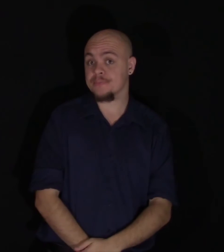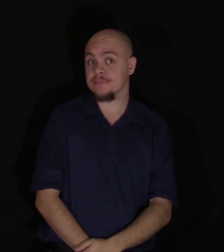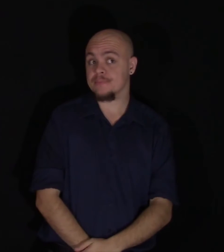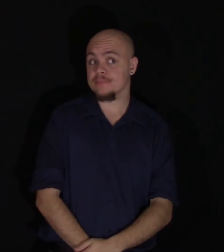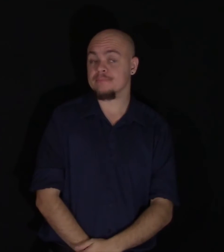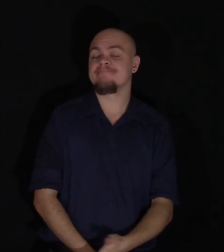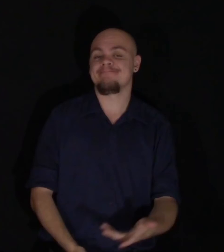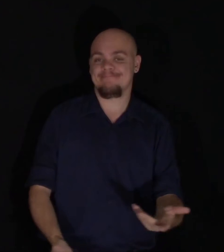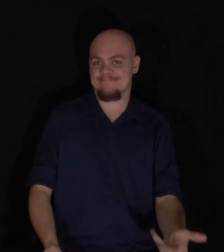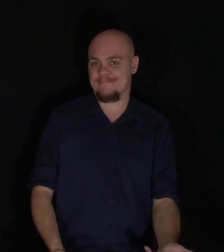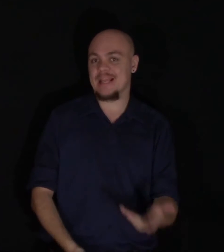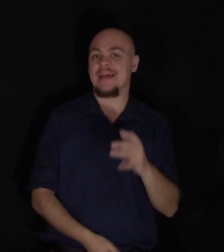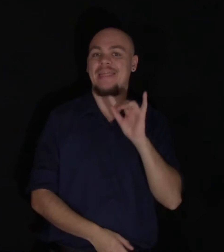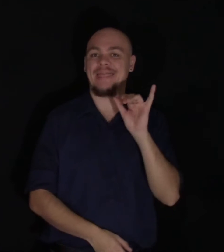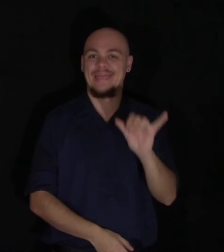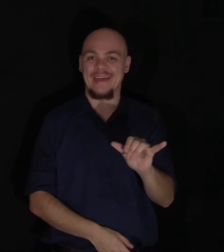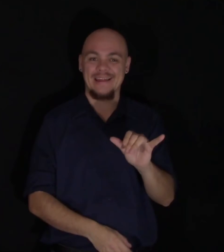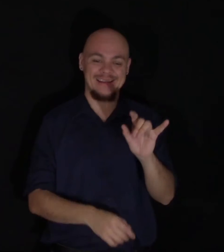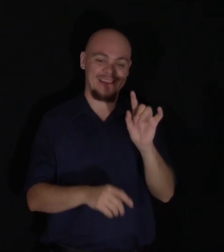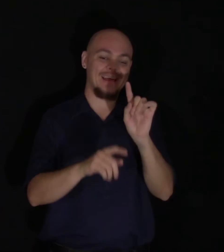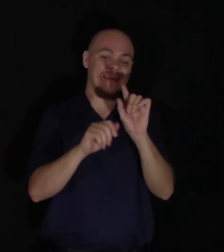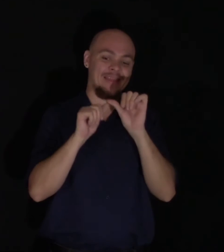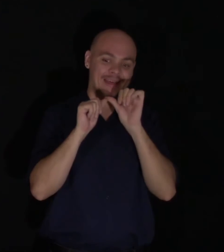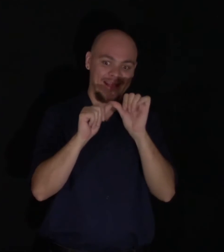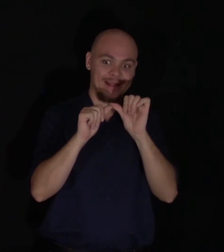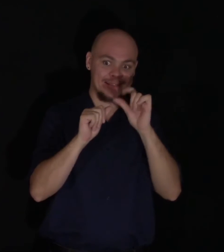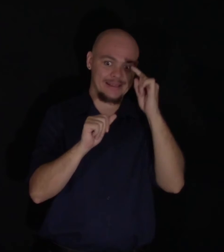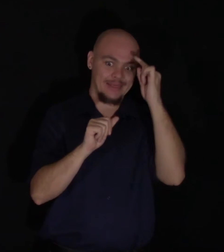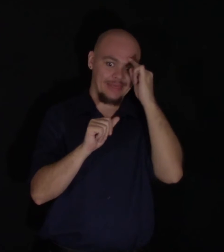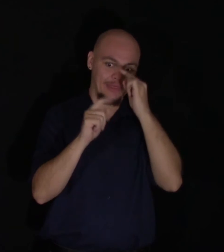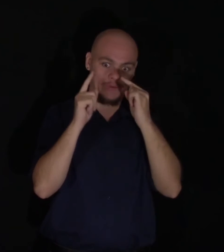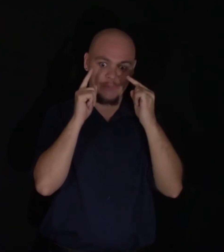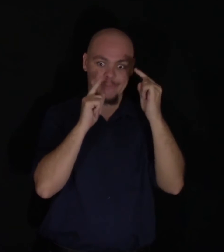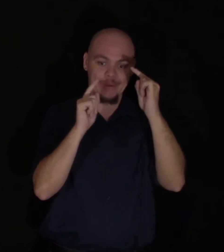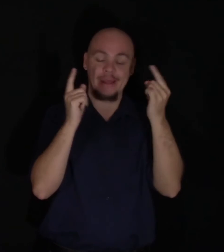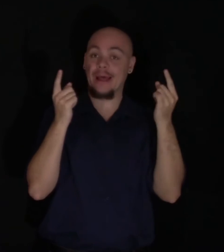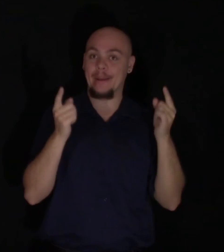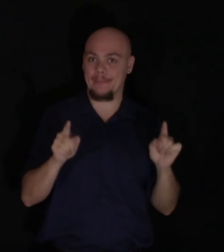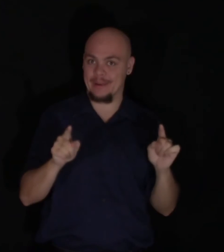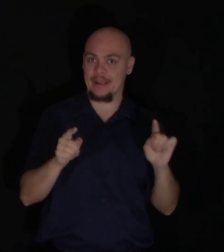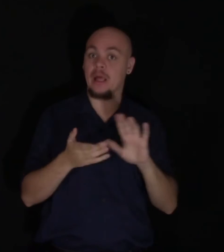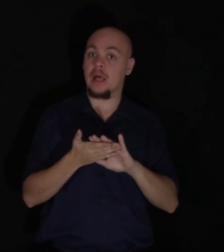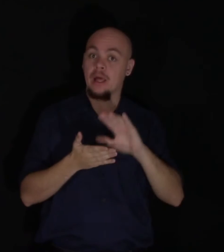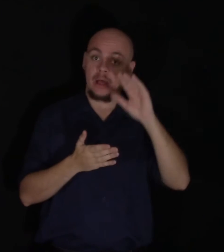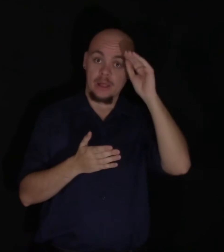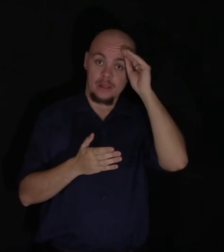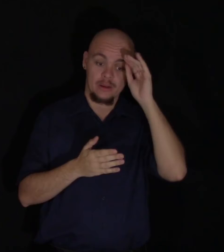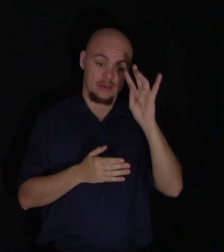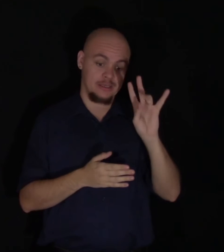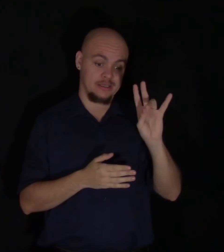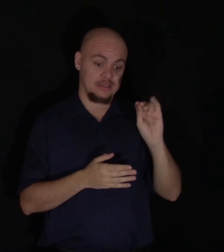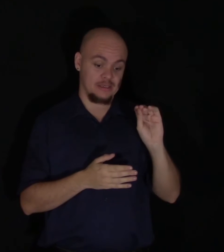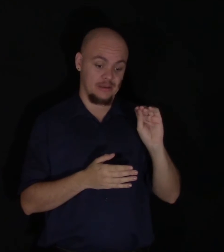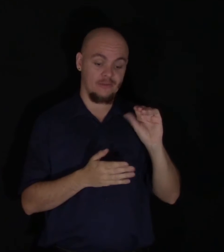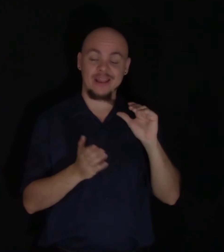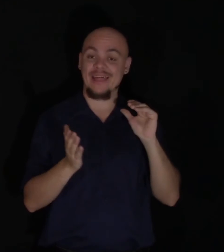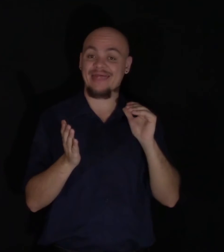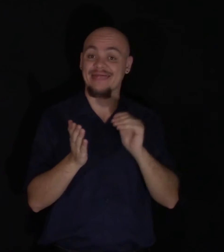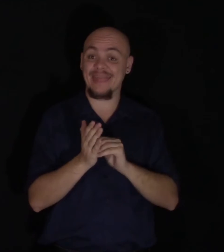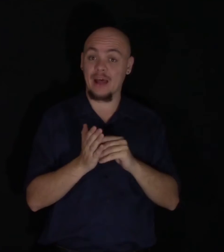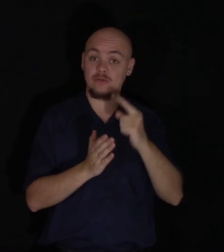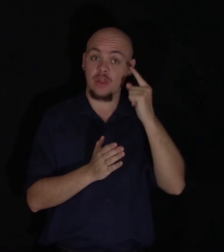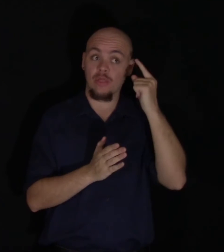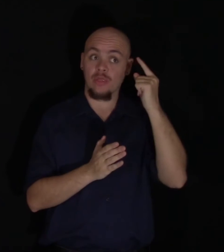Those are the thoughts constantly running through us. And I learned that there are over 70,000 thoughts that run through our head on a